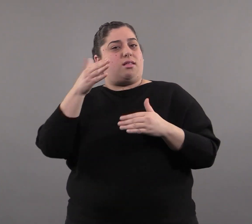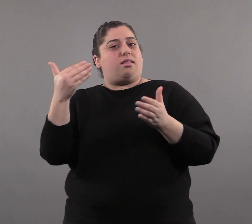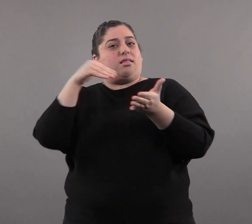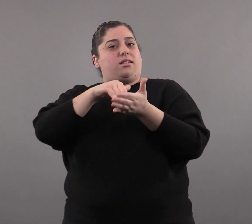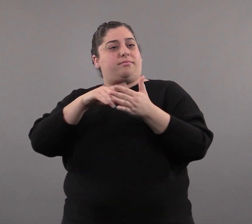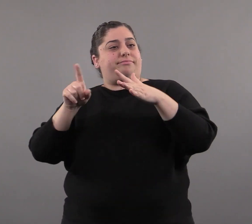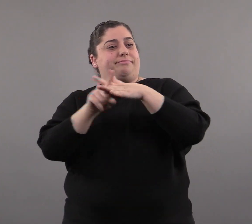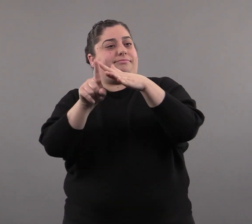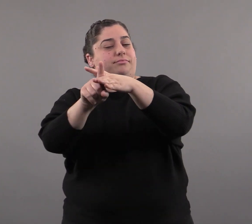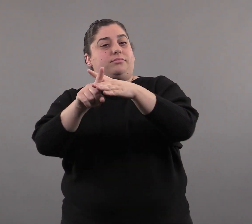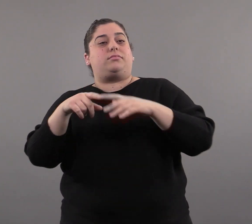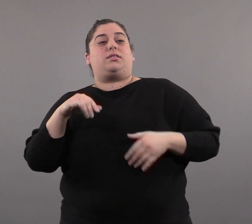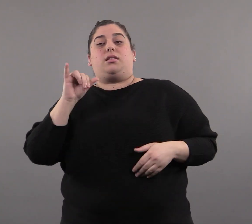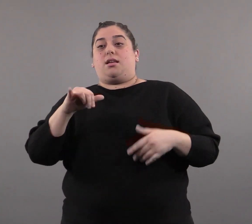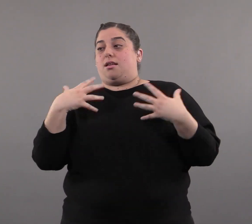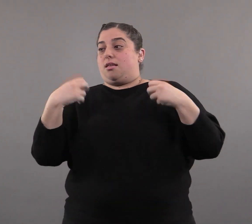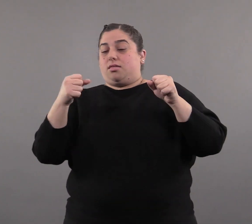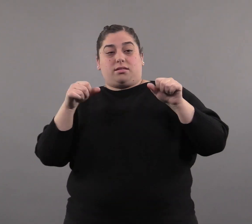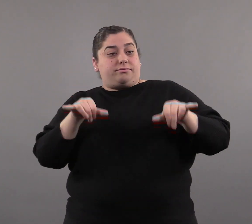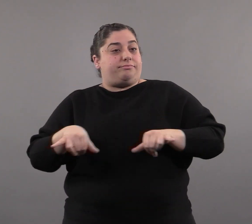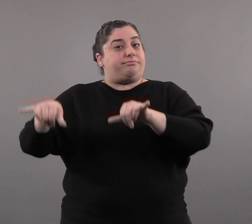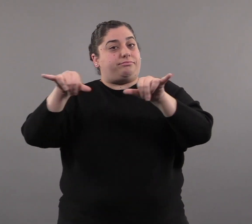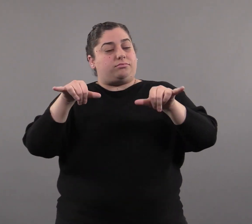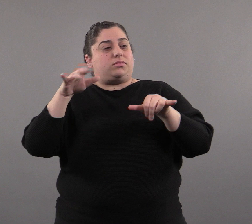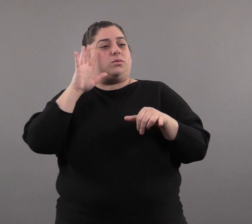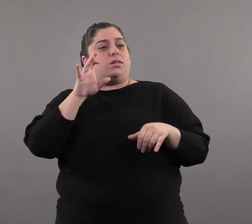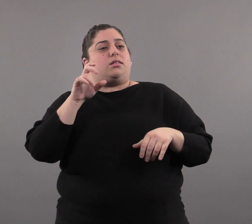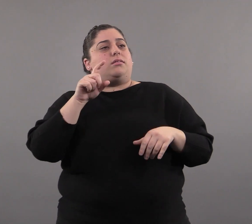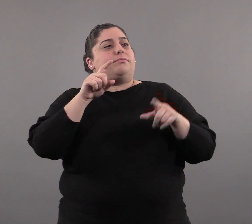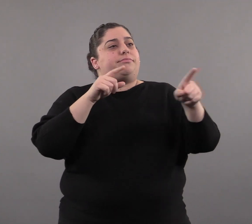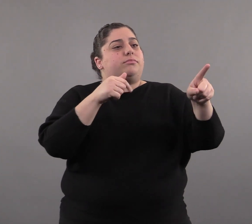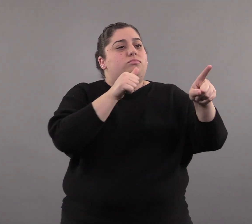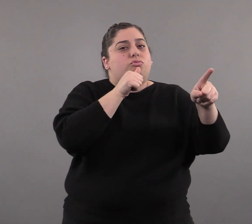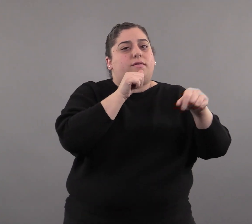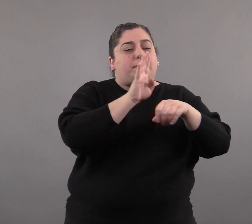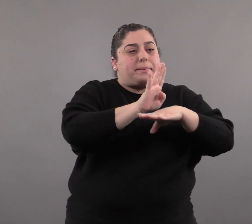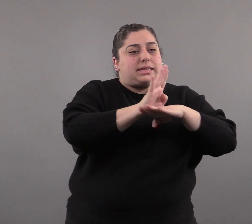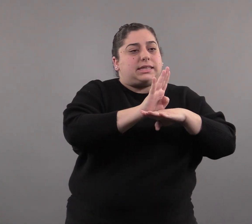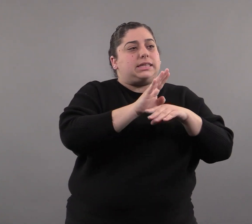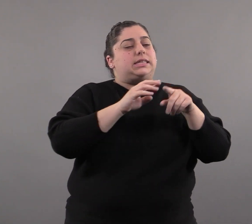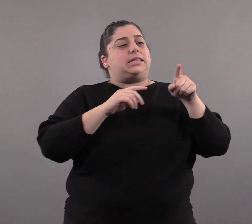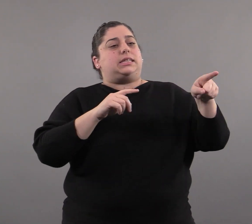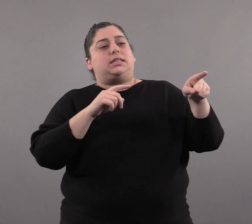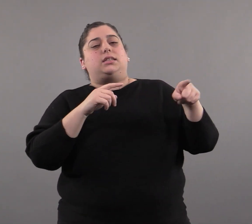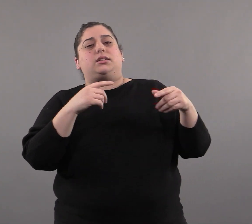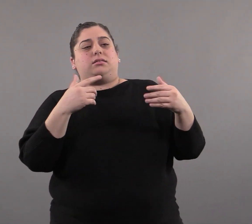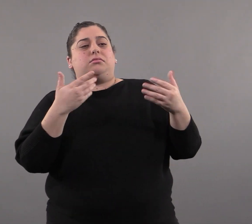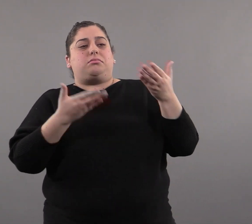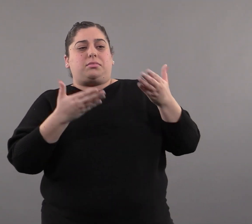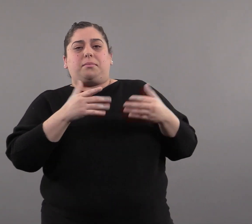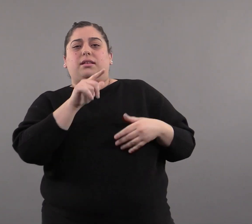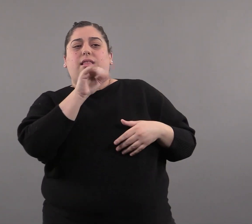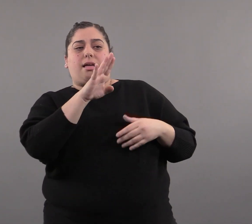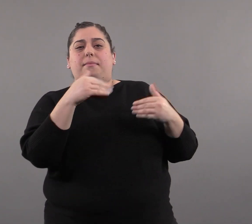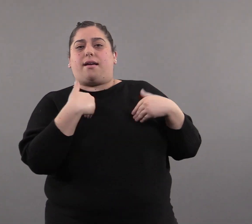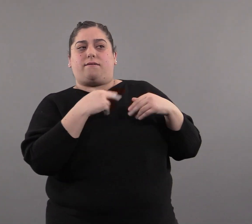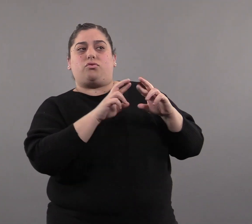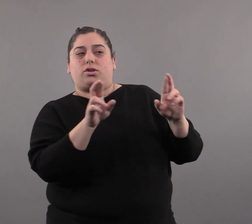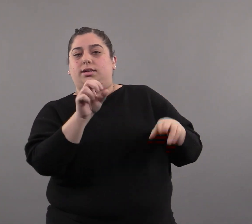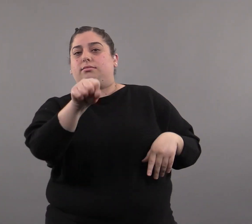labs, as well as testing capacity in some of the regional commercial labs as well. With regard